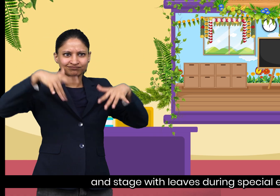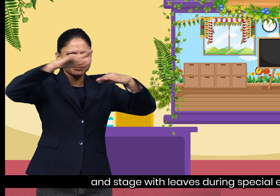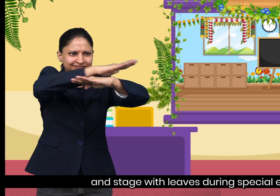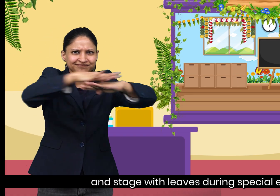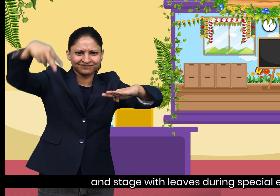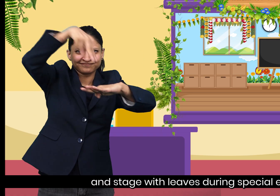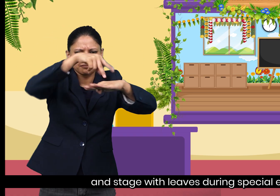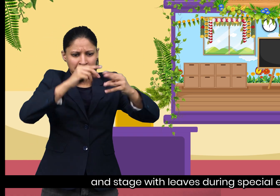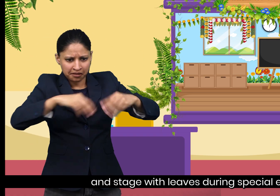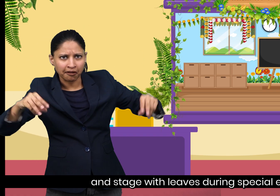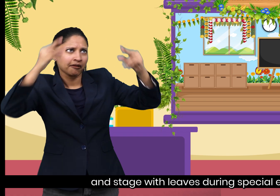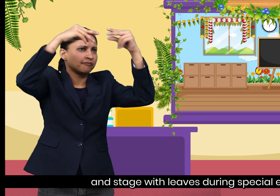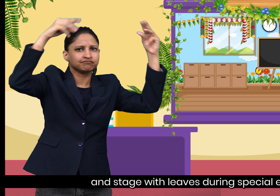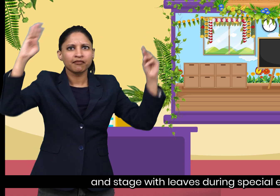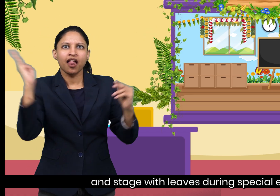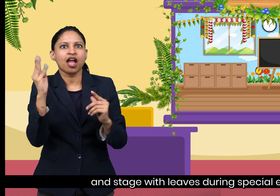events.